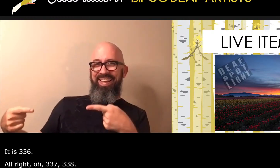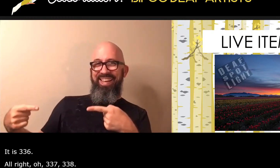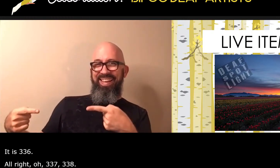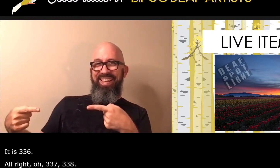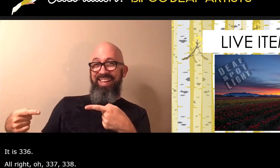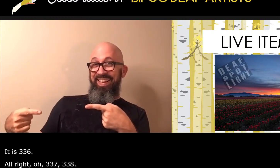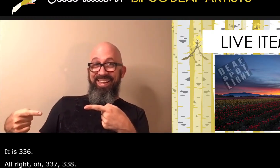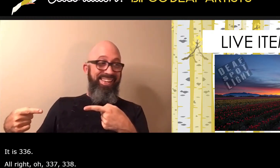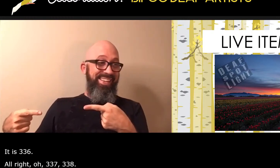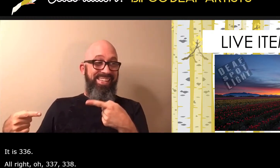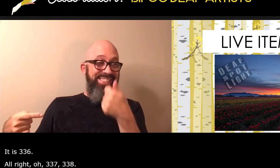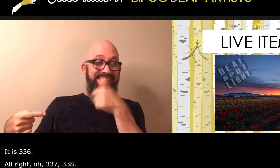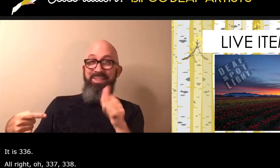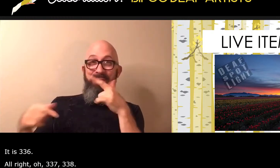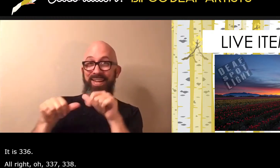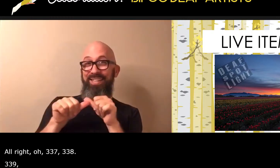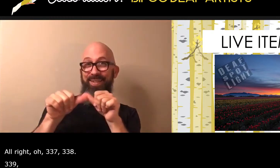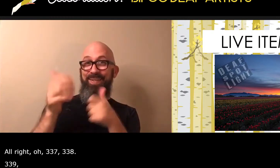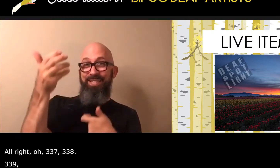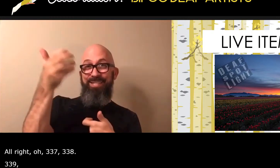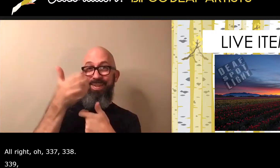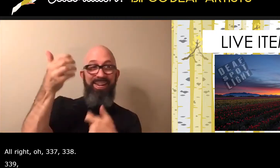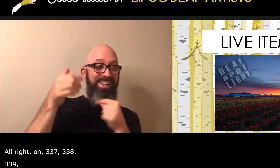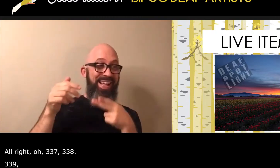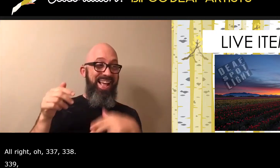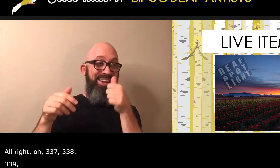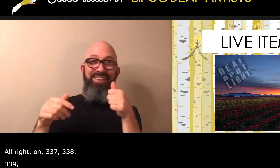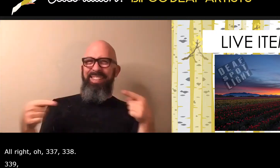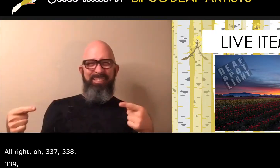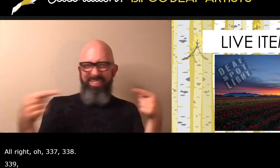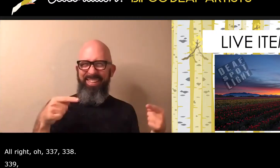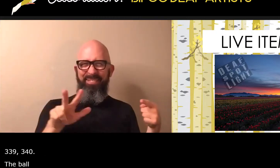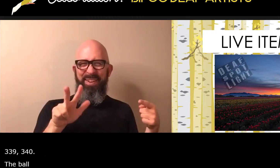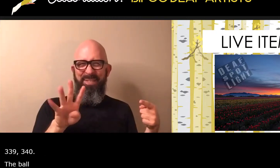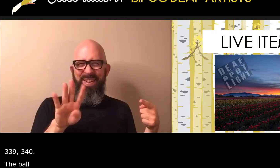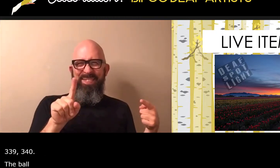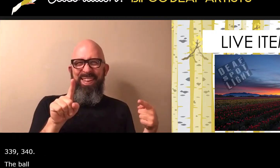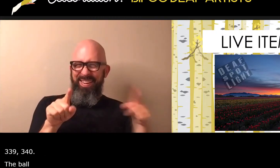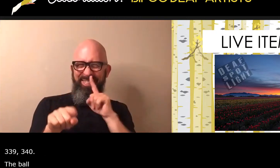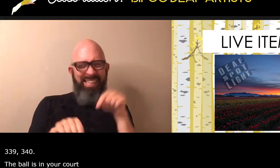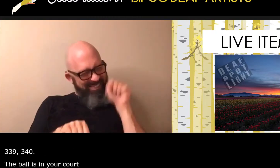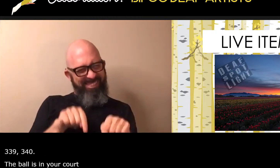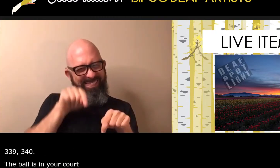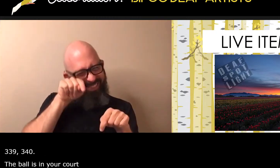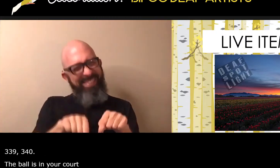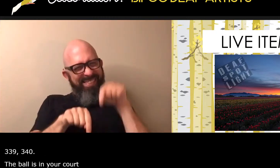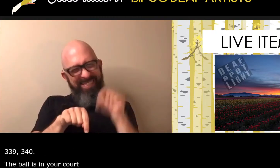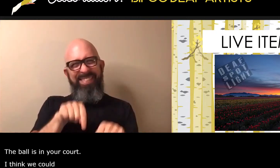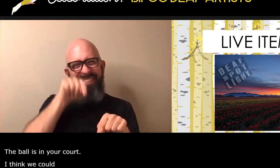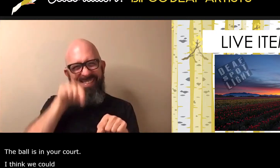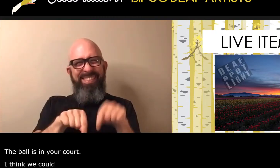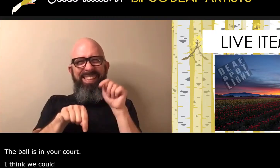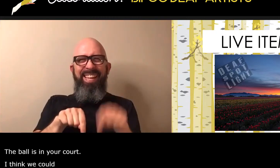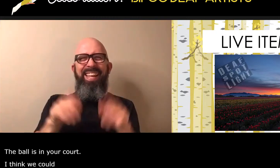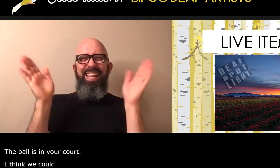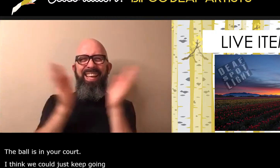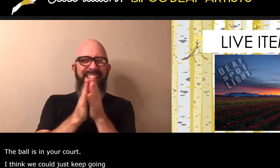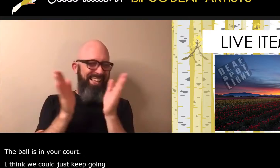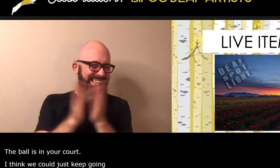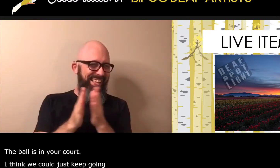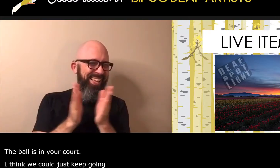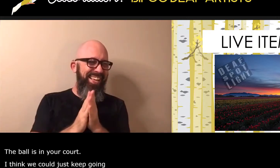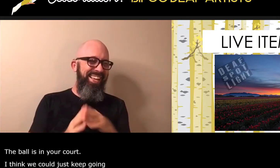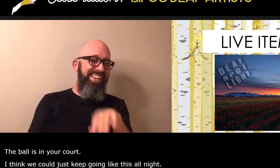340. Ball's in your court. I think we could just keep going this all night. All right. Taking